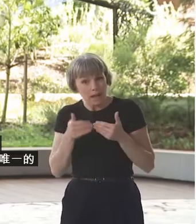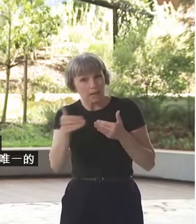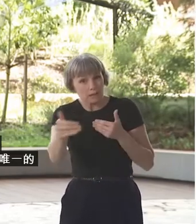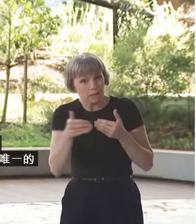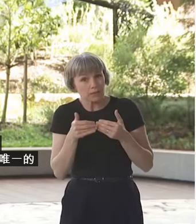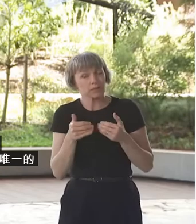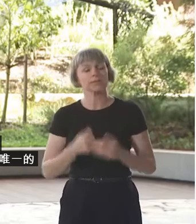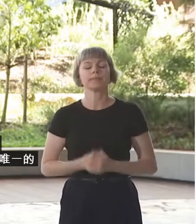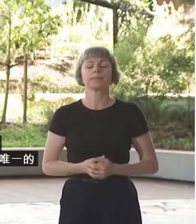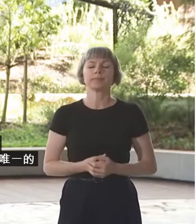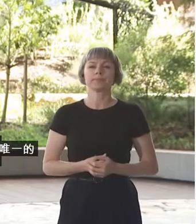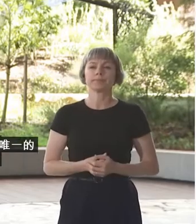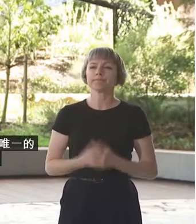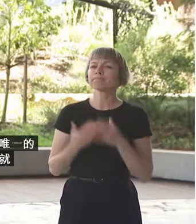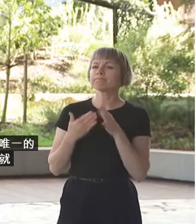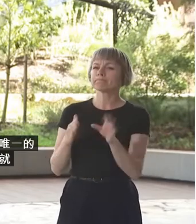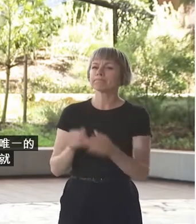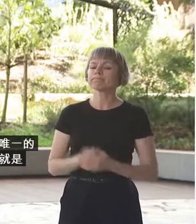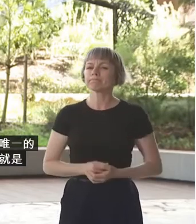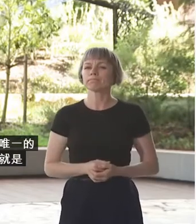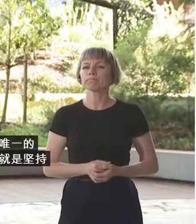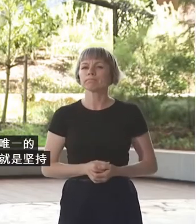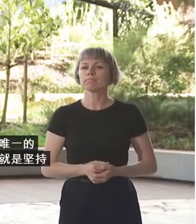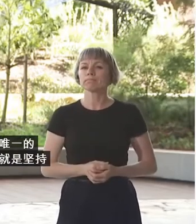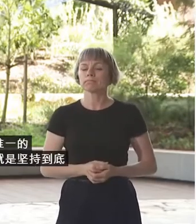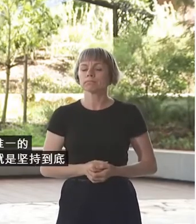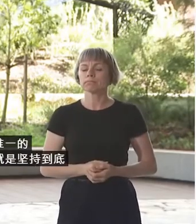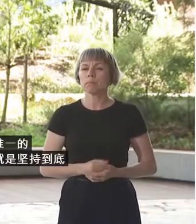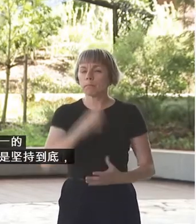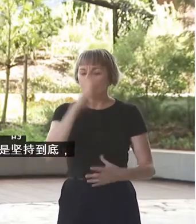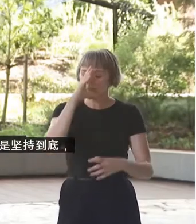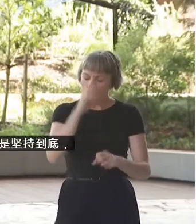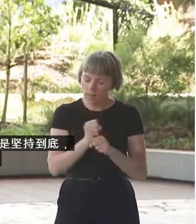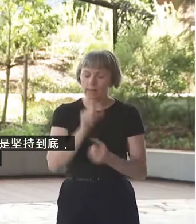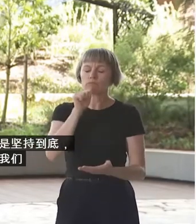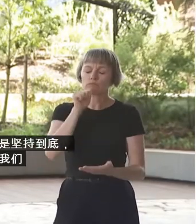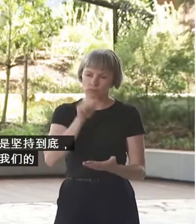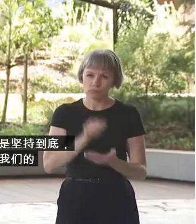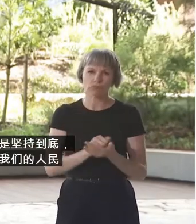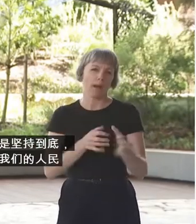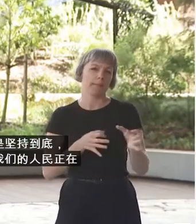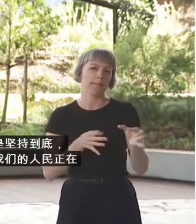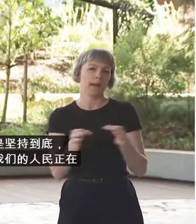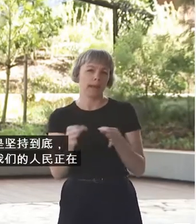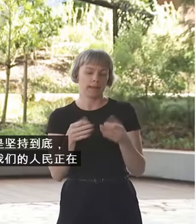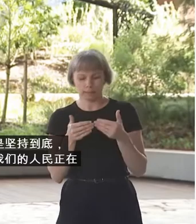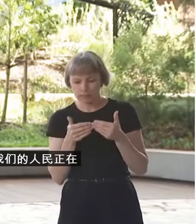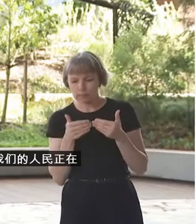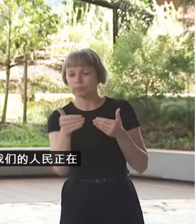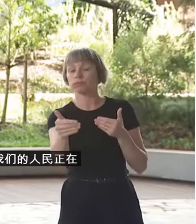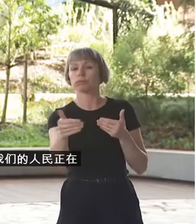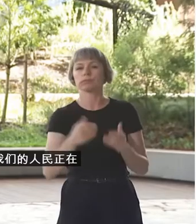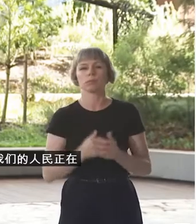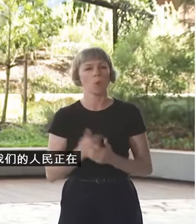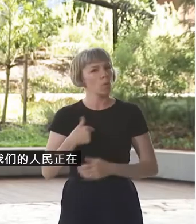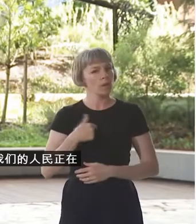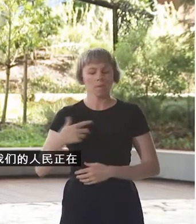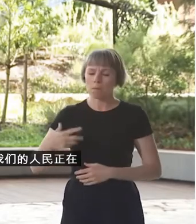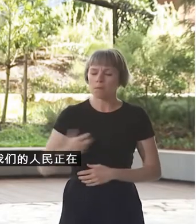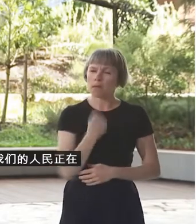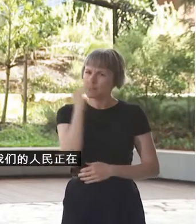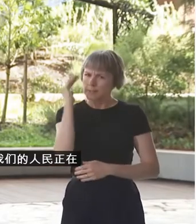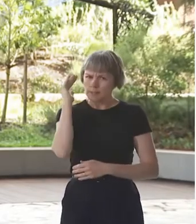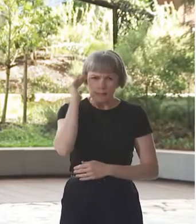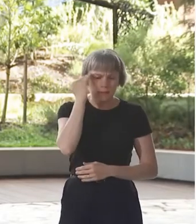The only way out of this is to push through, and that's exactly what our people are doing. When